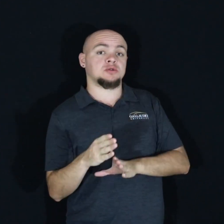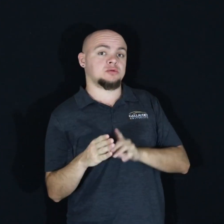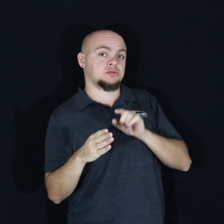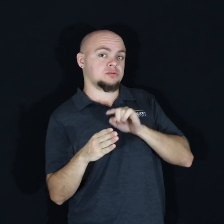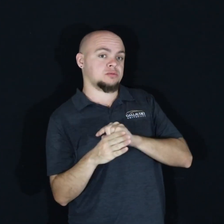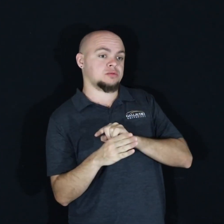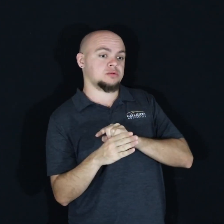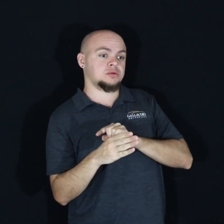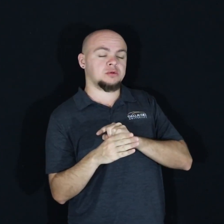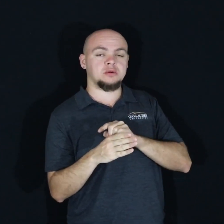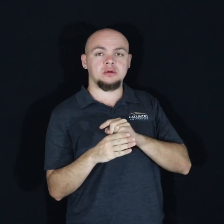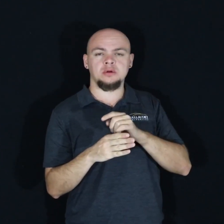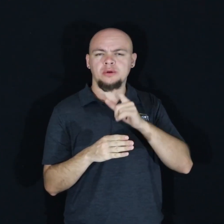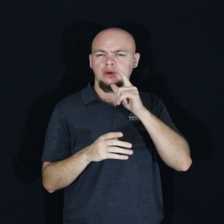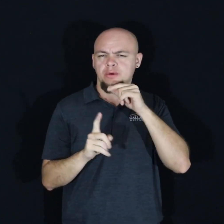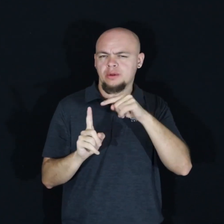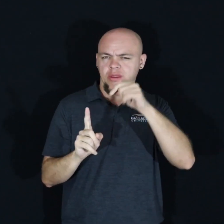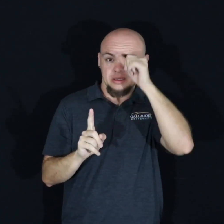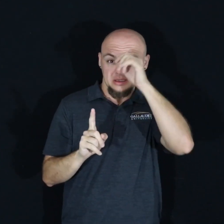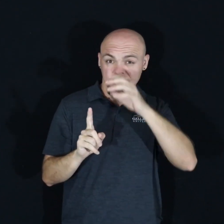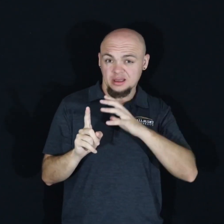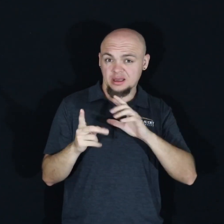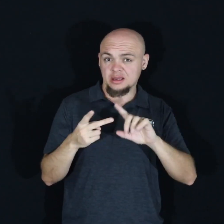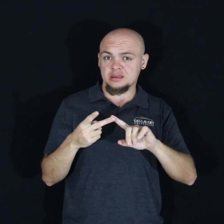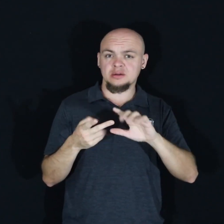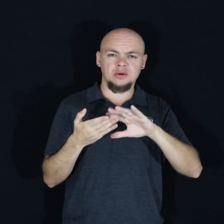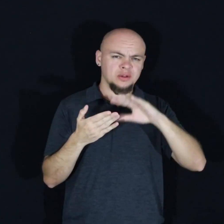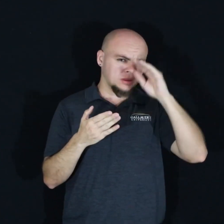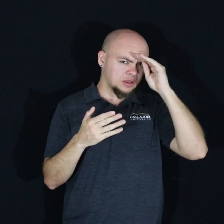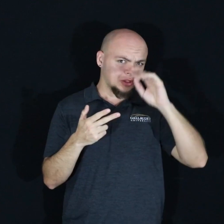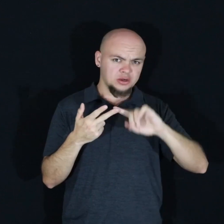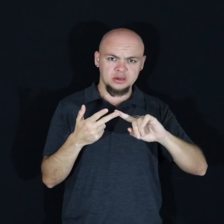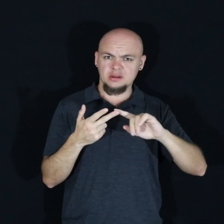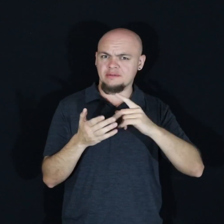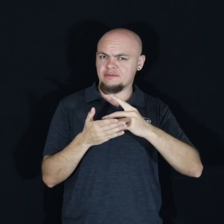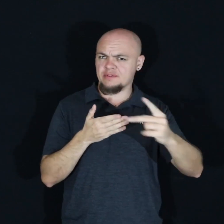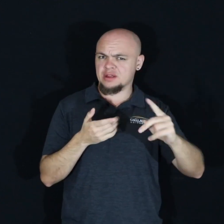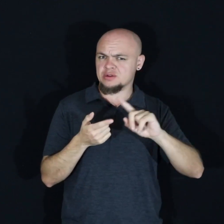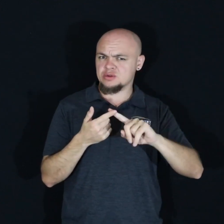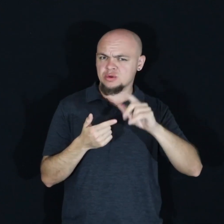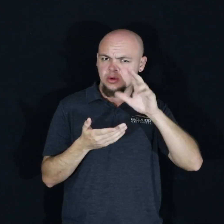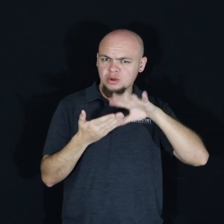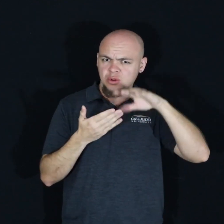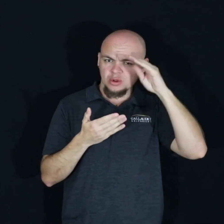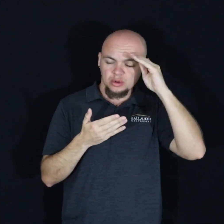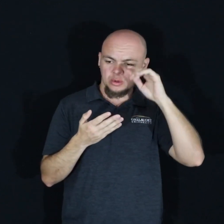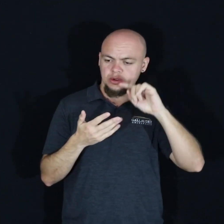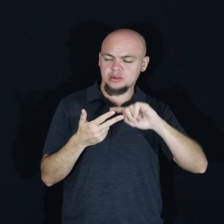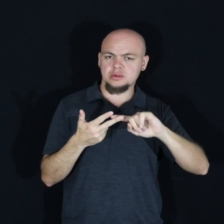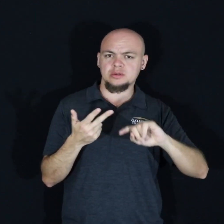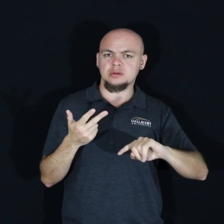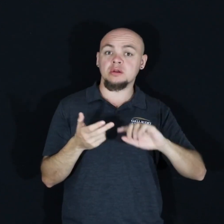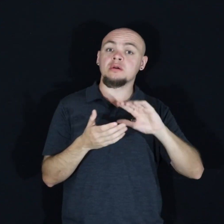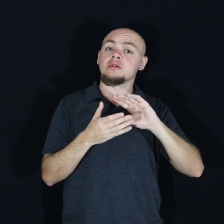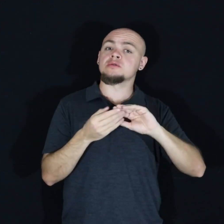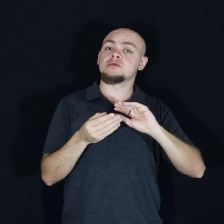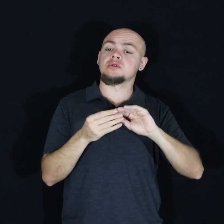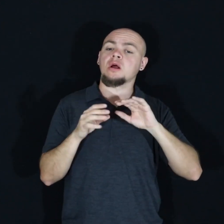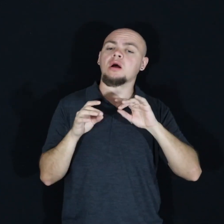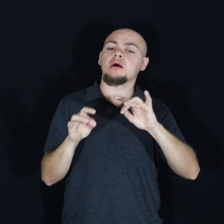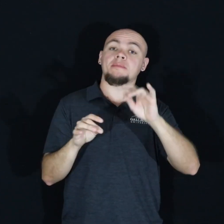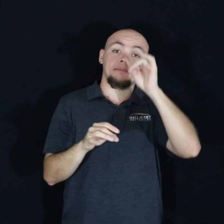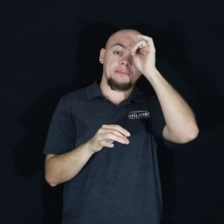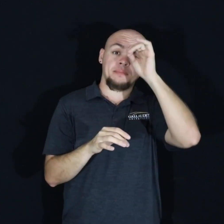Who are these guys? What are they learning? What are they failing to learn? Are they absorbing the story that a